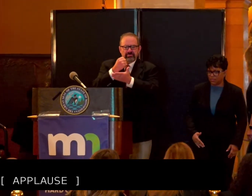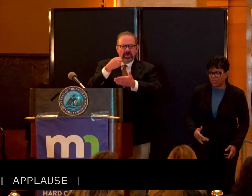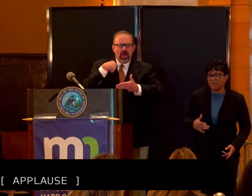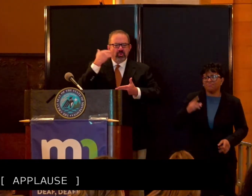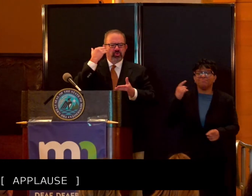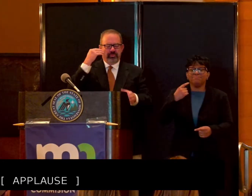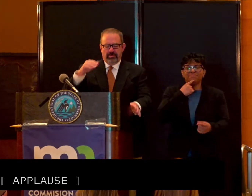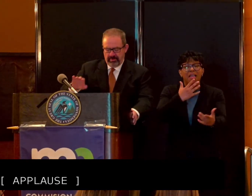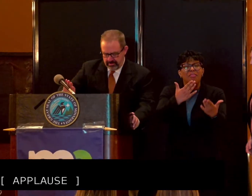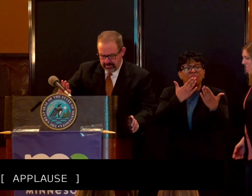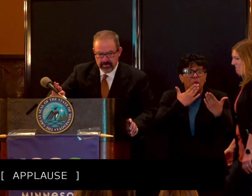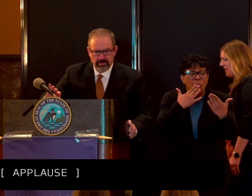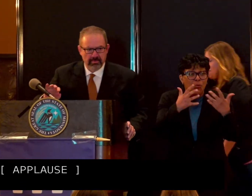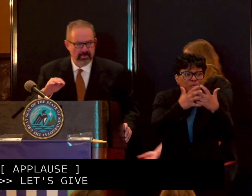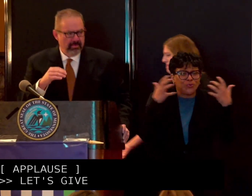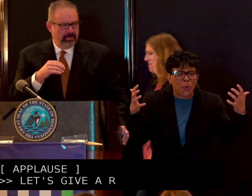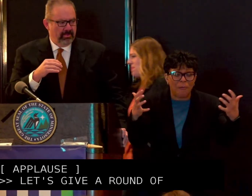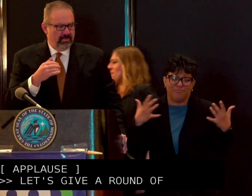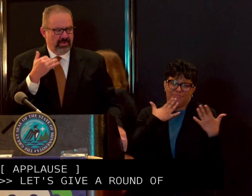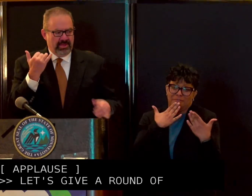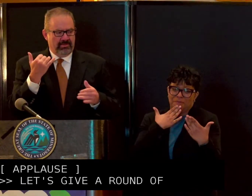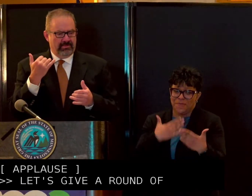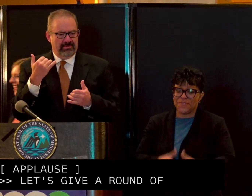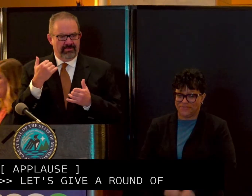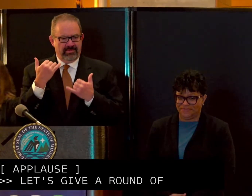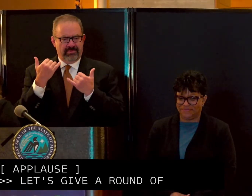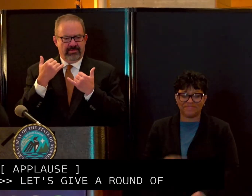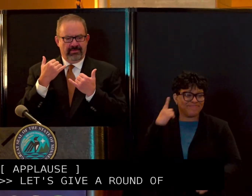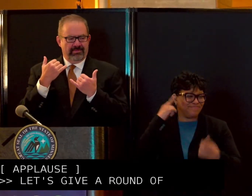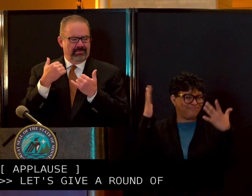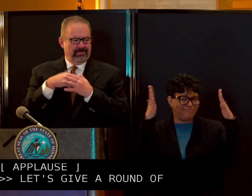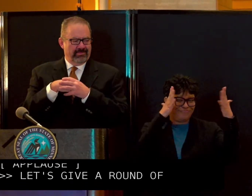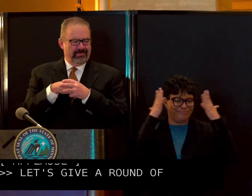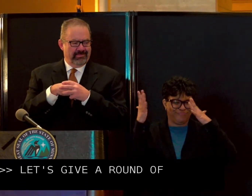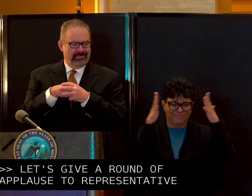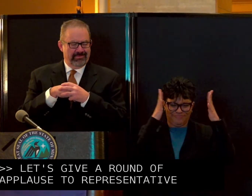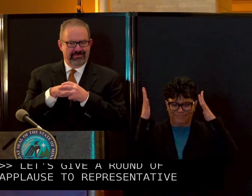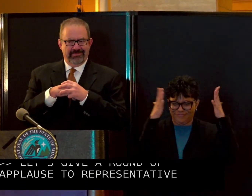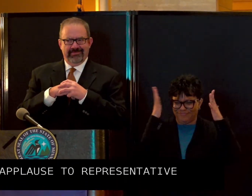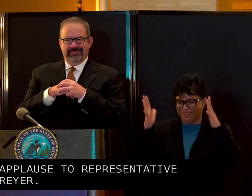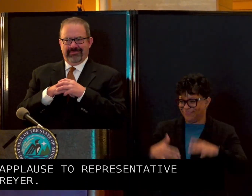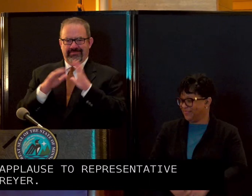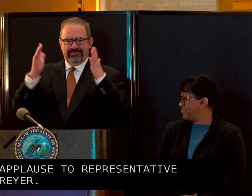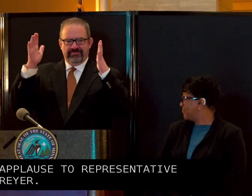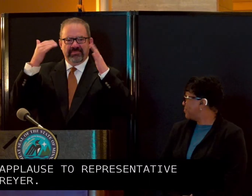Let's give a round of applause to Representative Reyer.